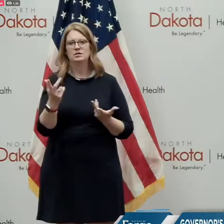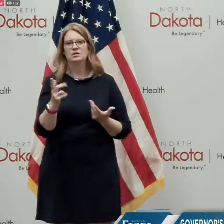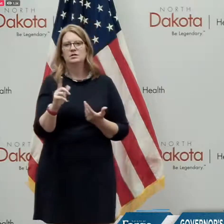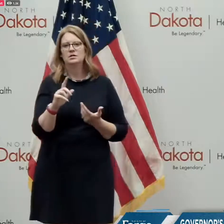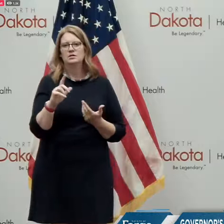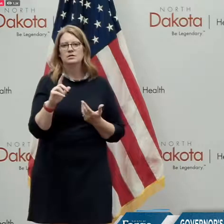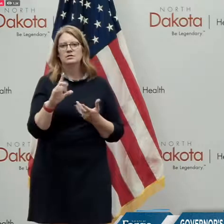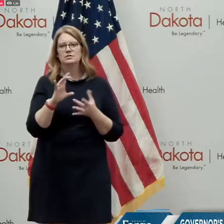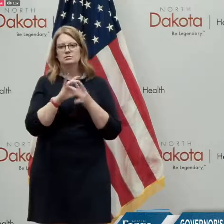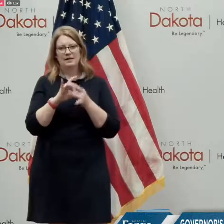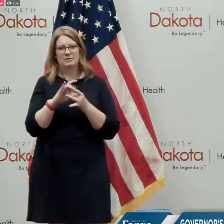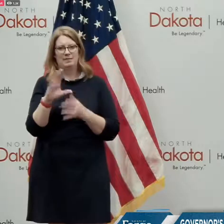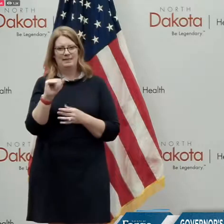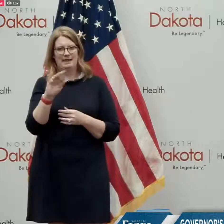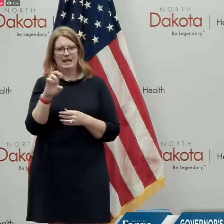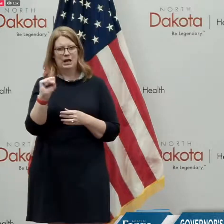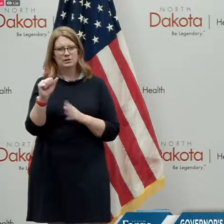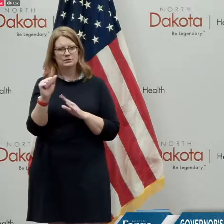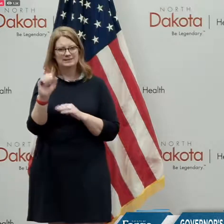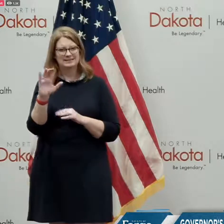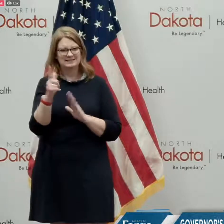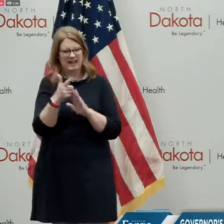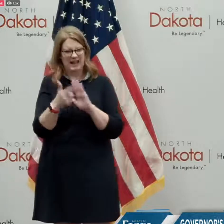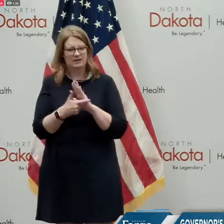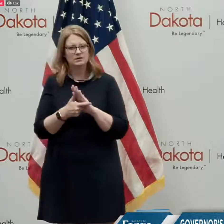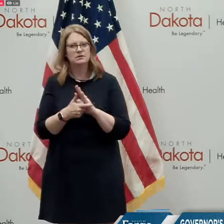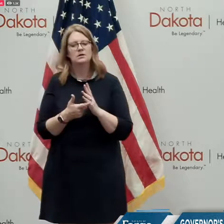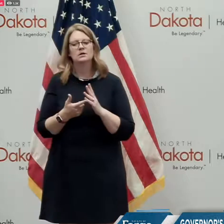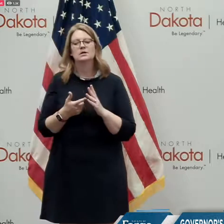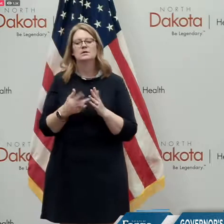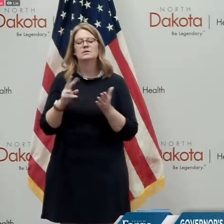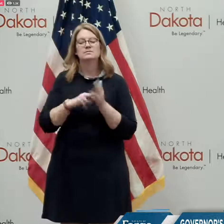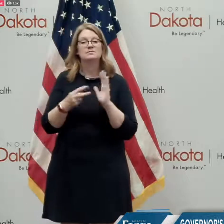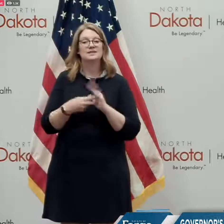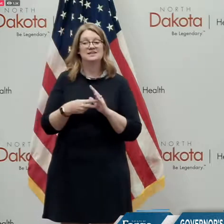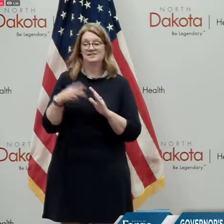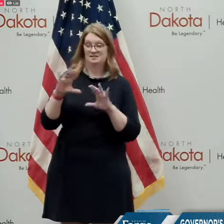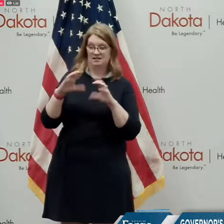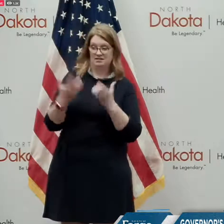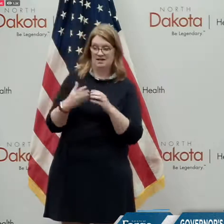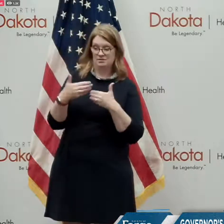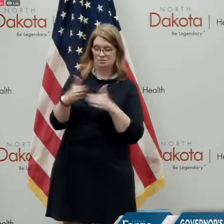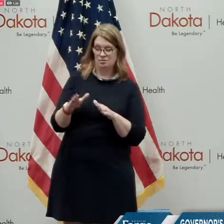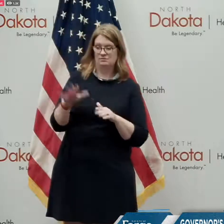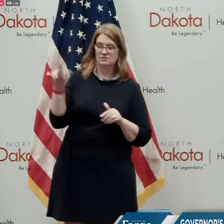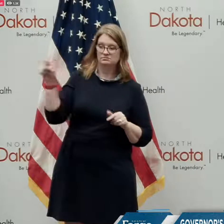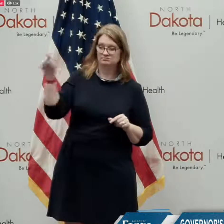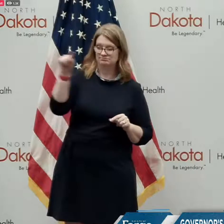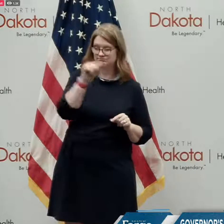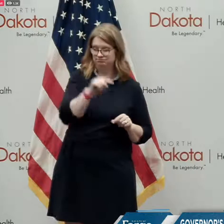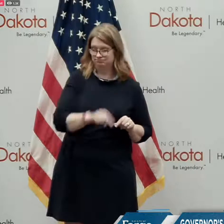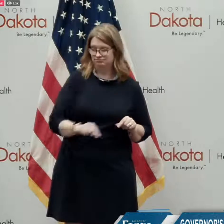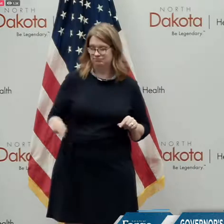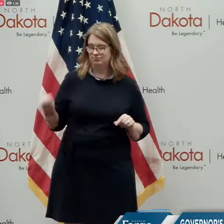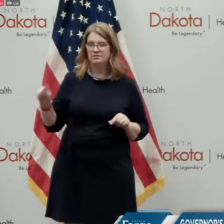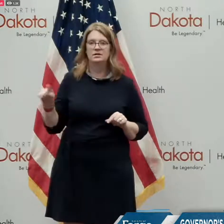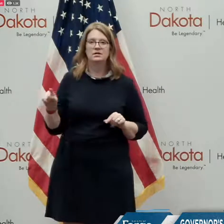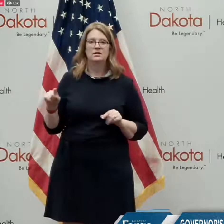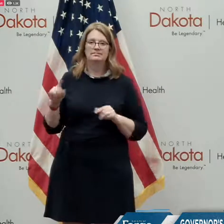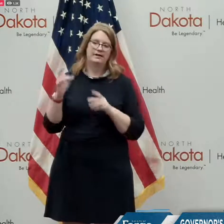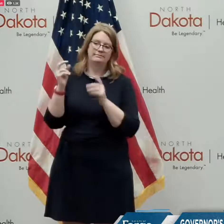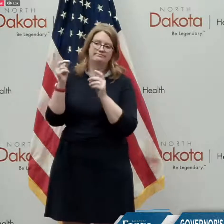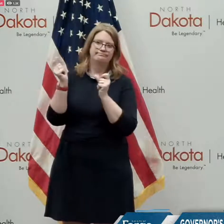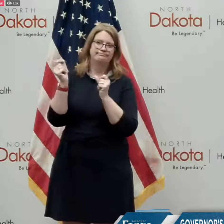Coronavirus Relief Fund, was to try to equip classrooms so that they could be able to be dual in this hybrid